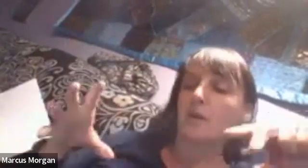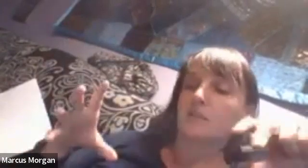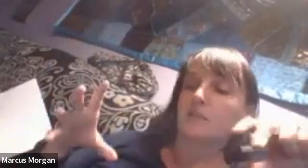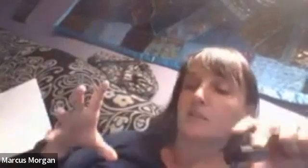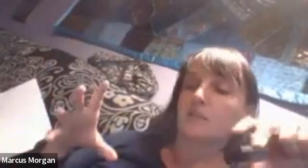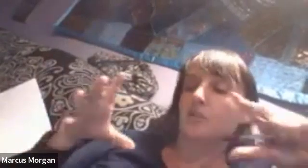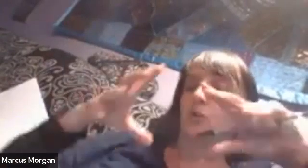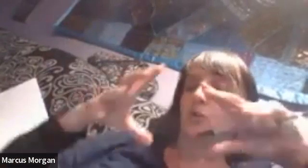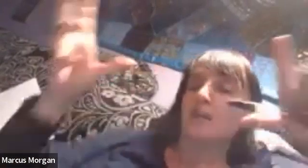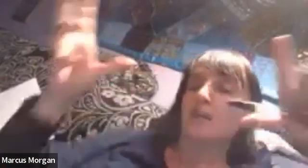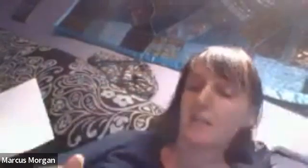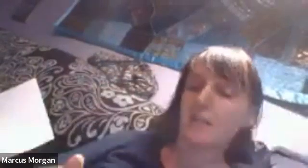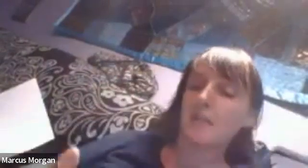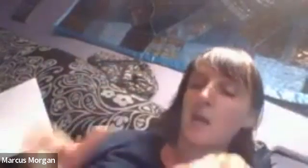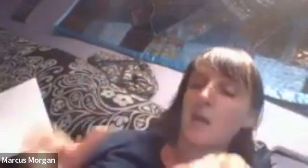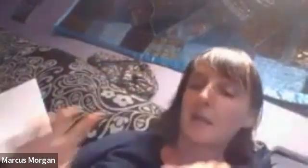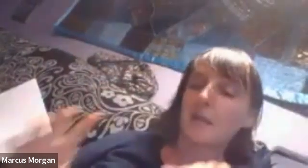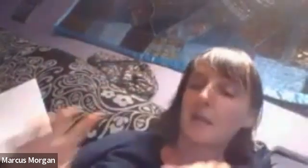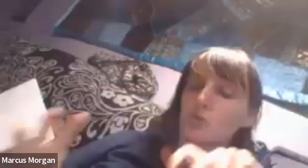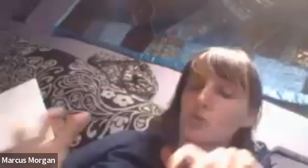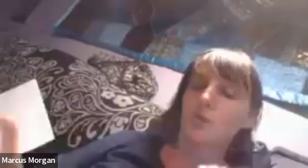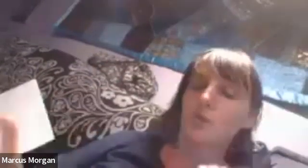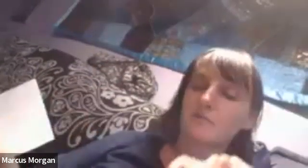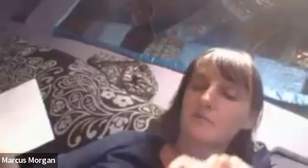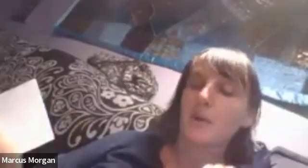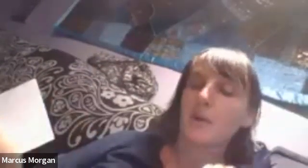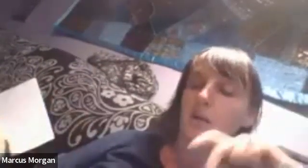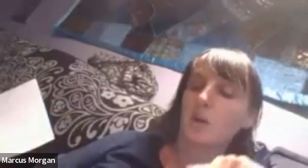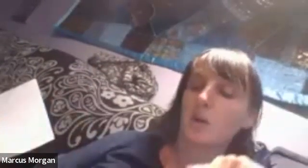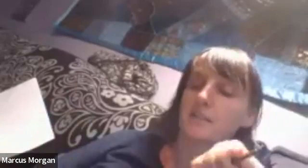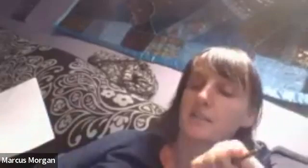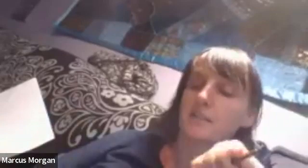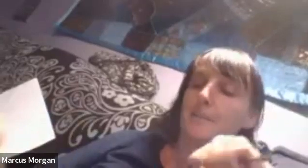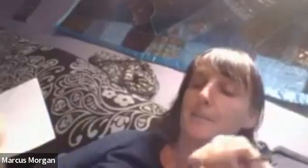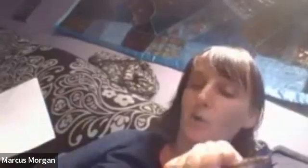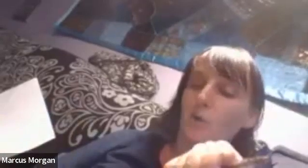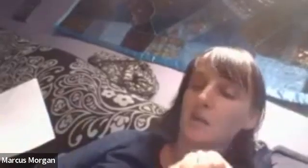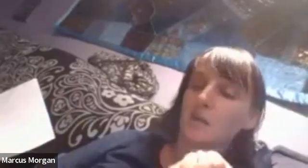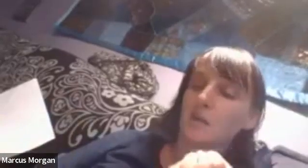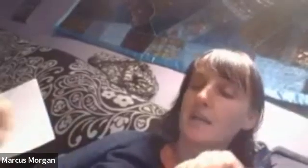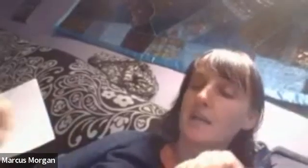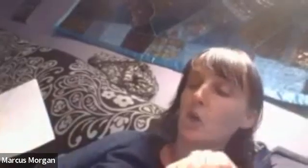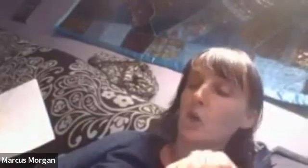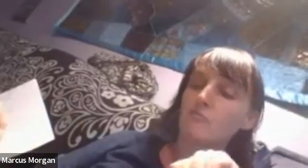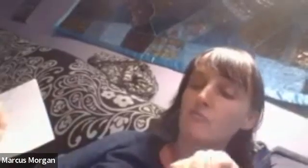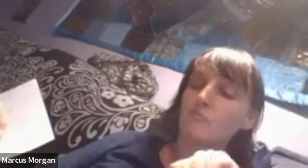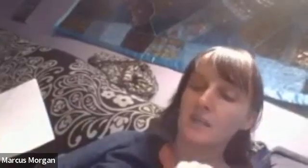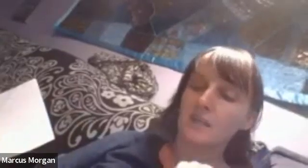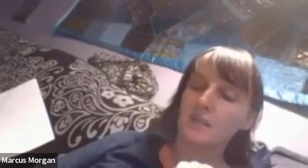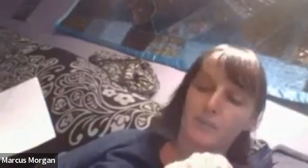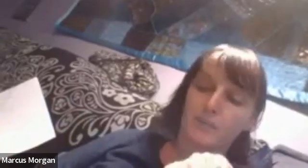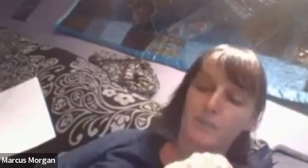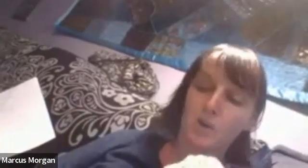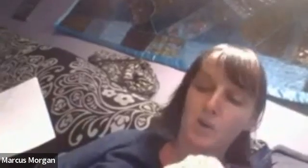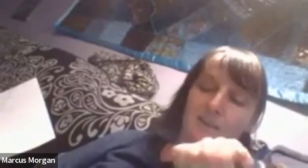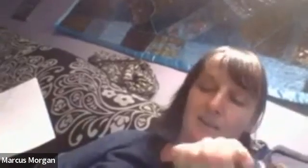would be nice to definitely make sure that our sensory impaired clients feel empowered and know their